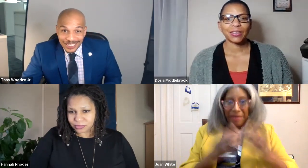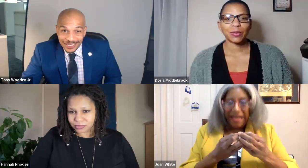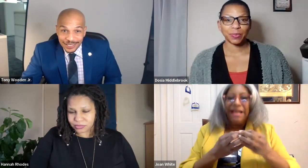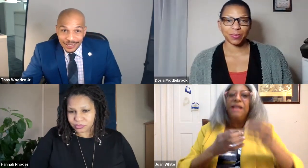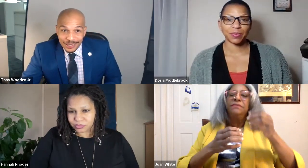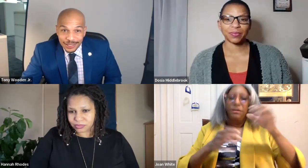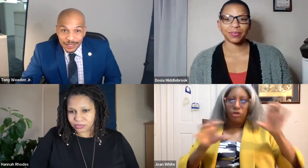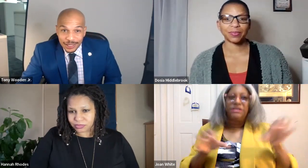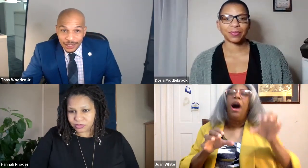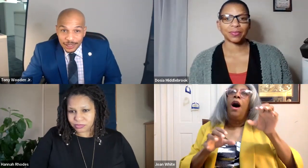is Joan speaking.